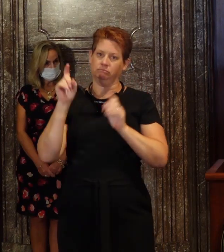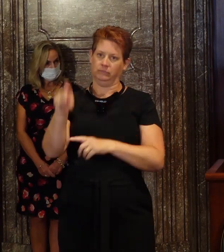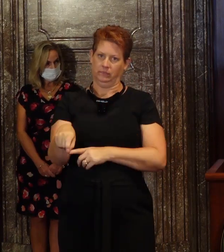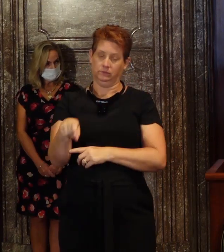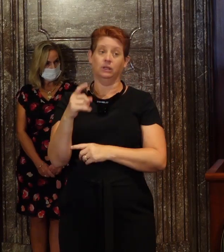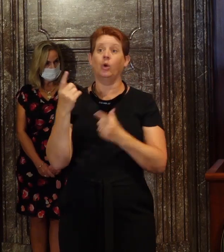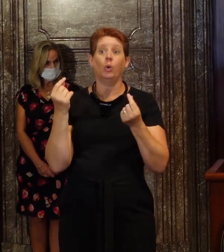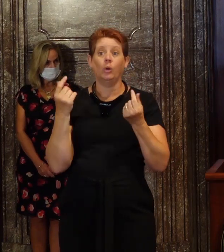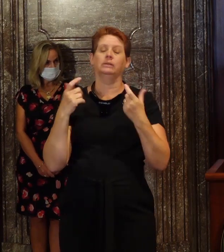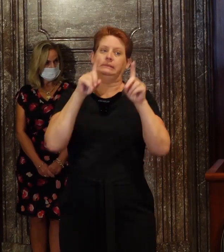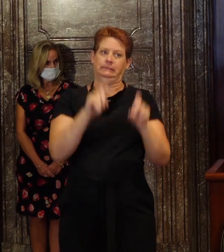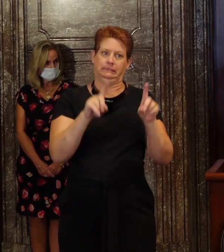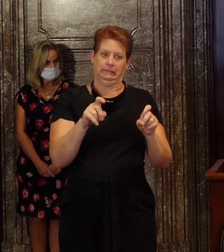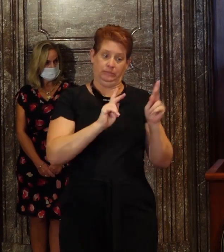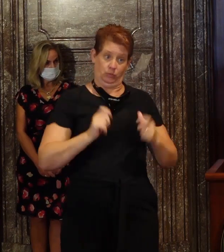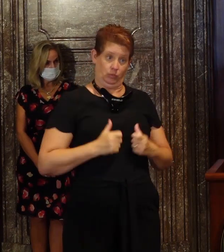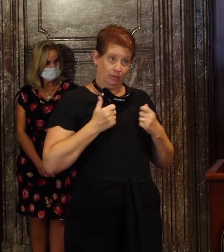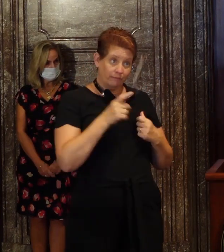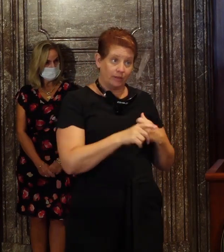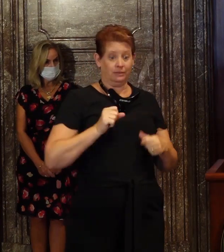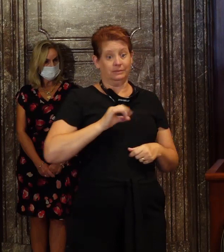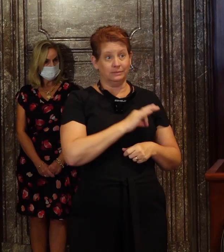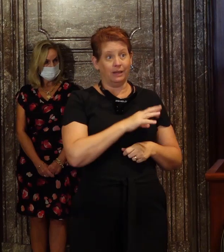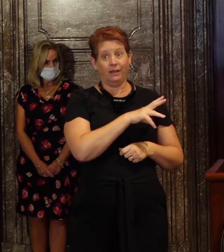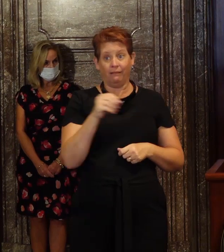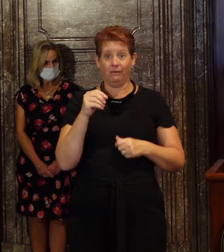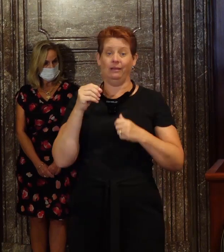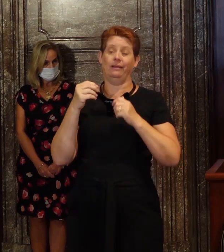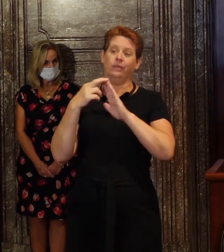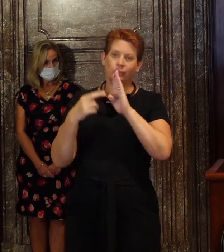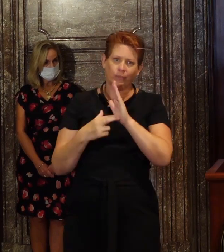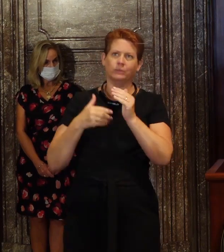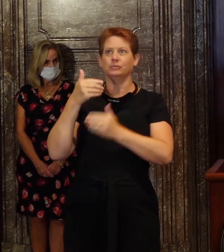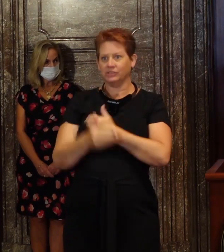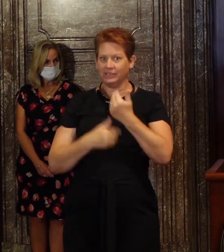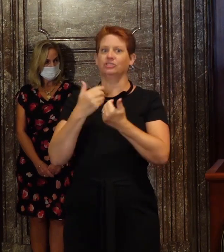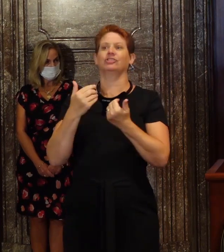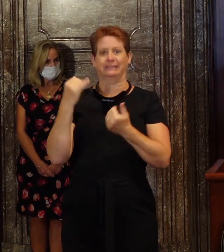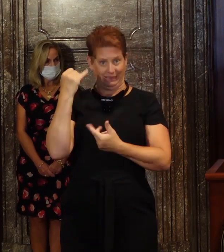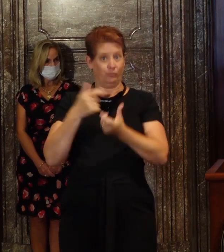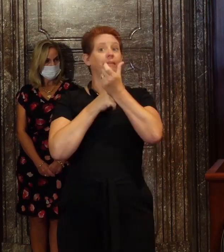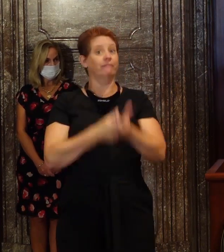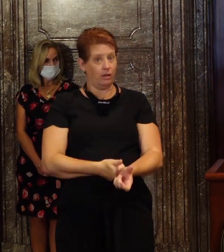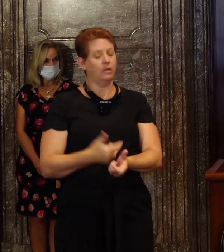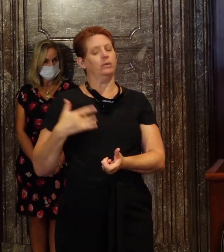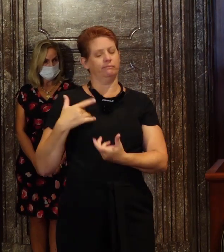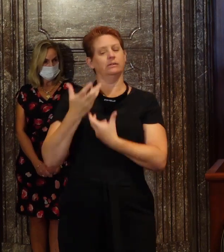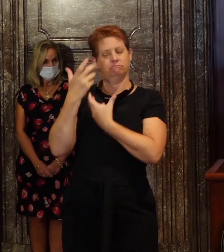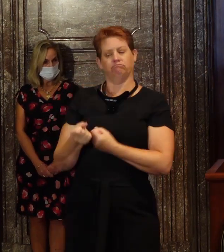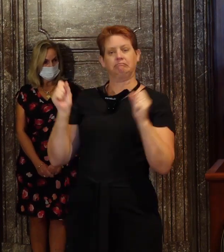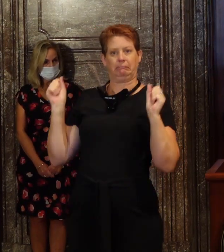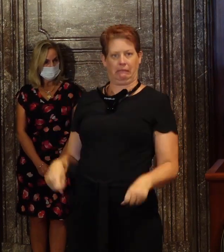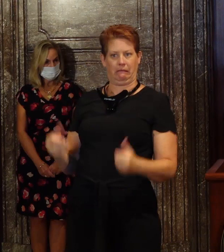testing of the residents and the staff, and there are rules and procedures that if we follow them, we think we can